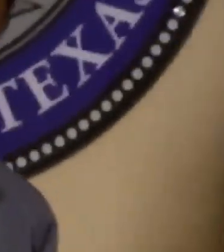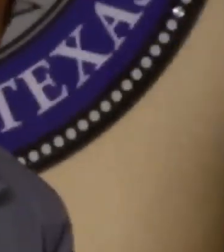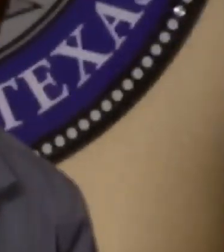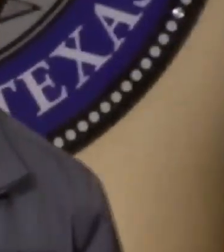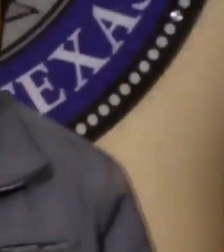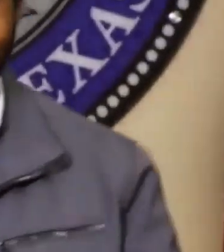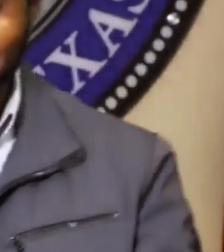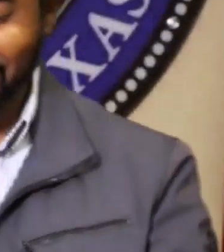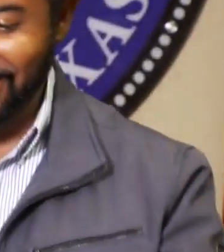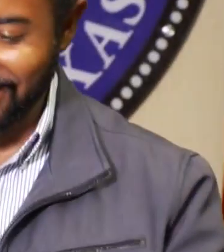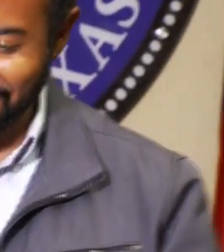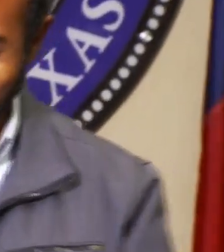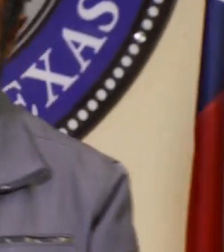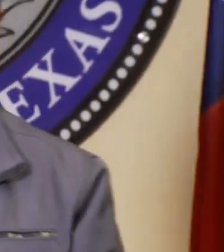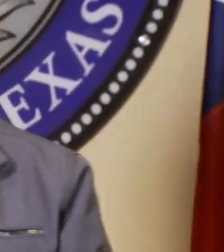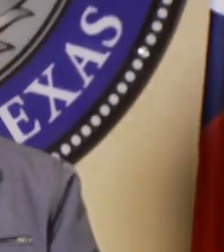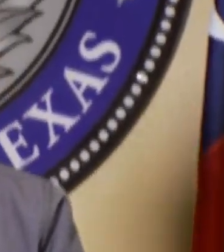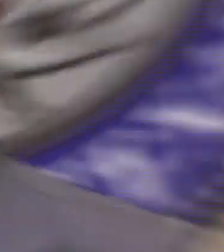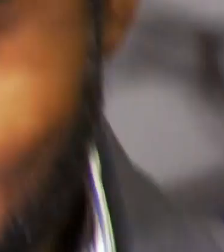frío.